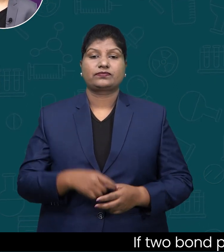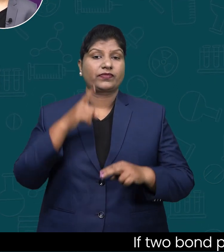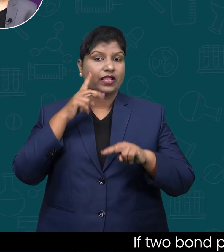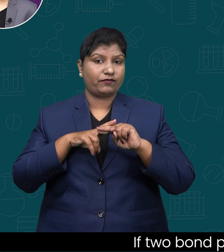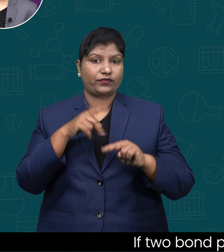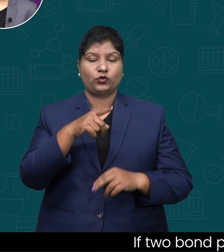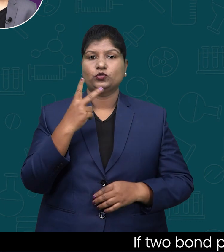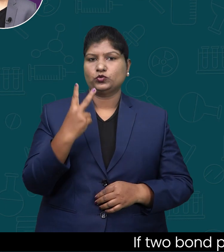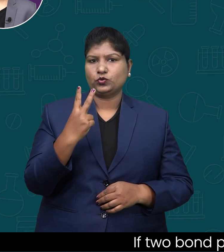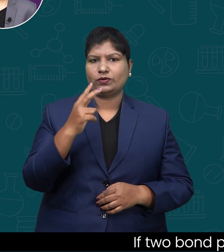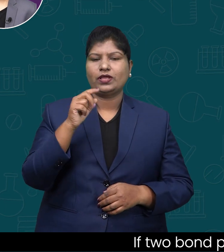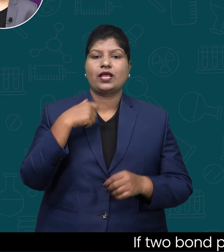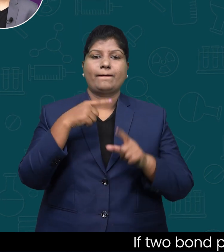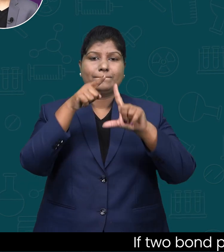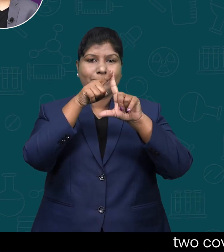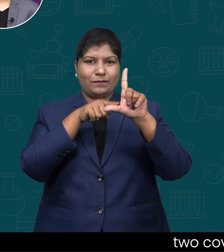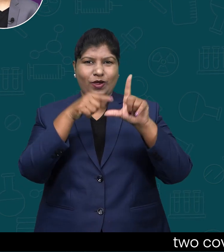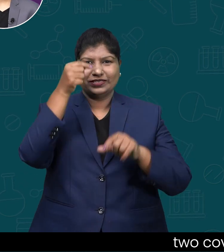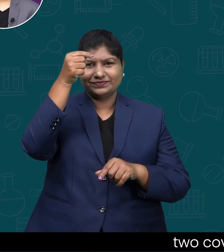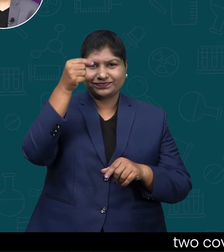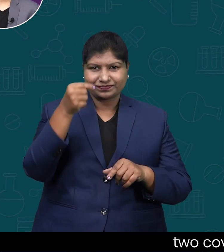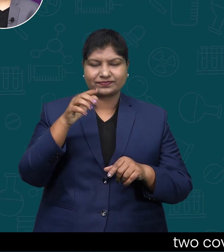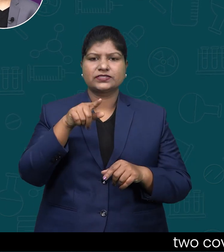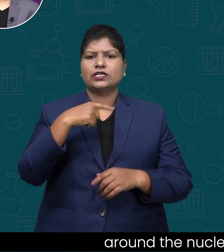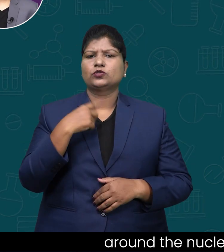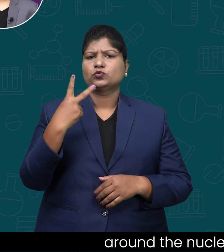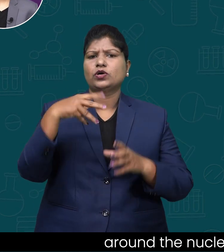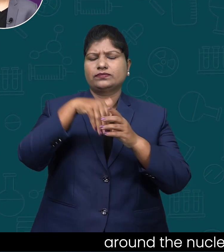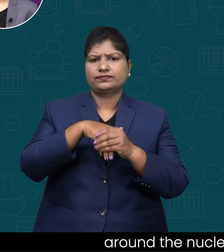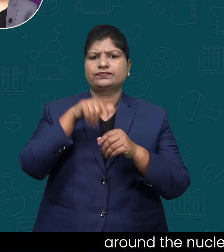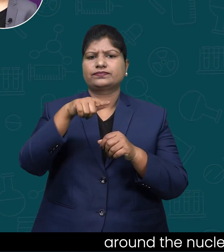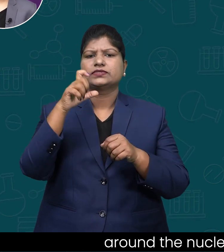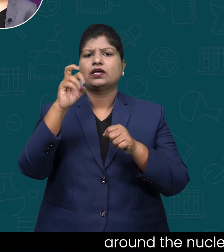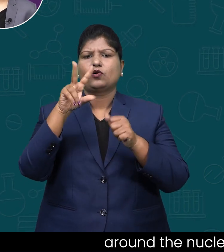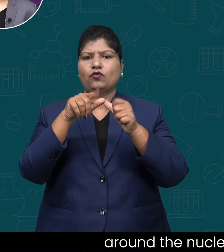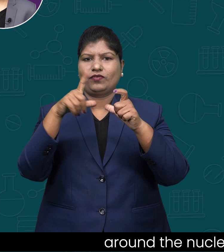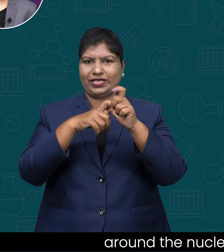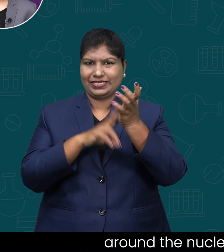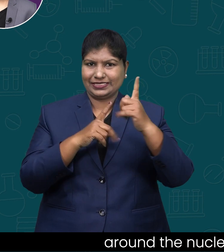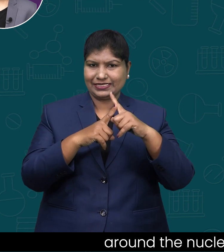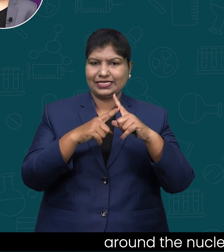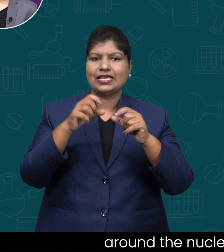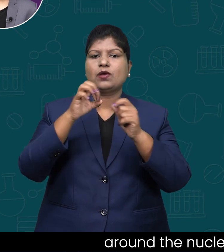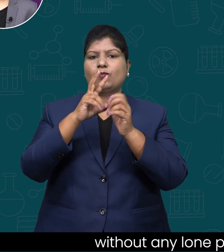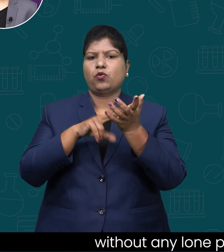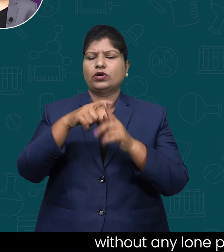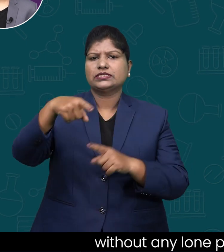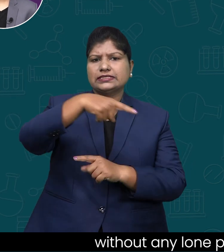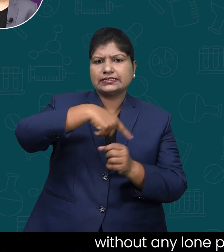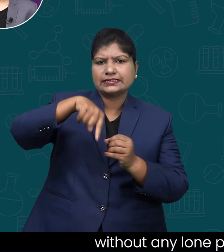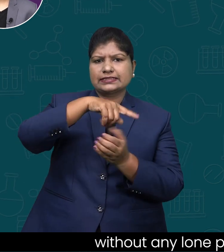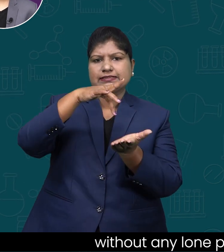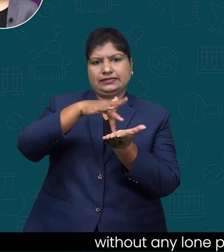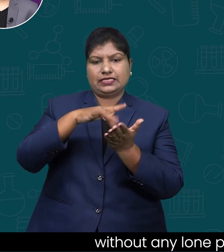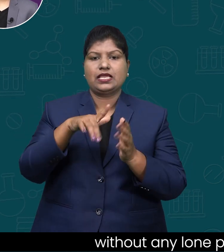If two bond pairs are present in two covalent bonds around the nucleus of the central atom, without